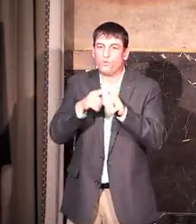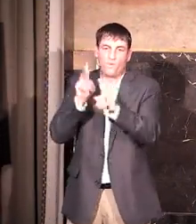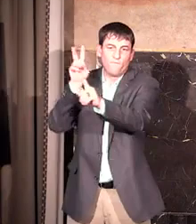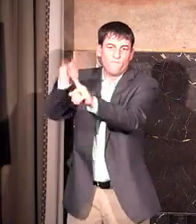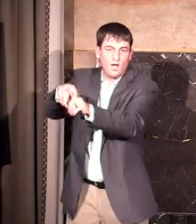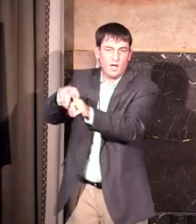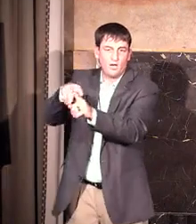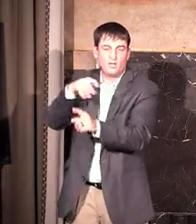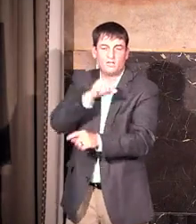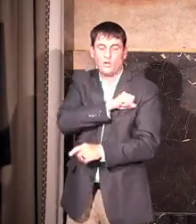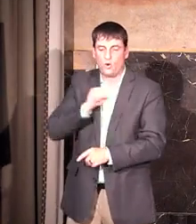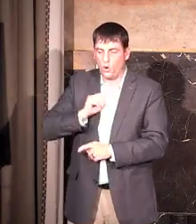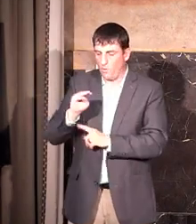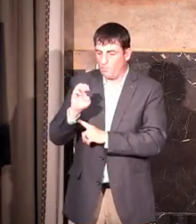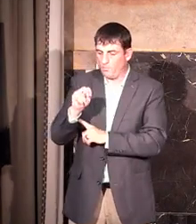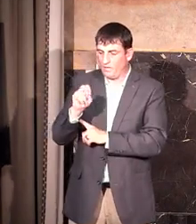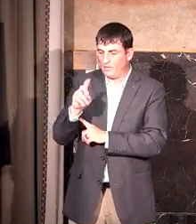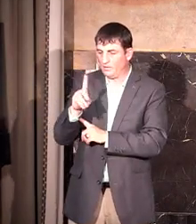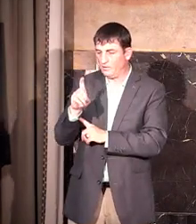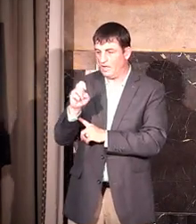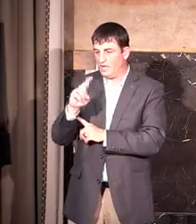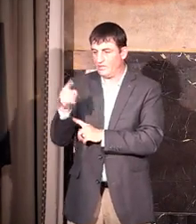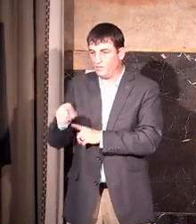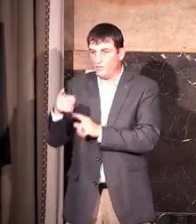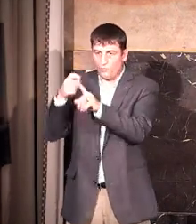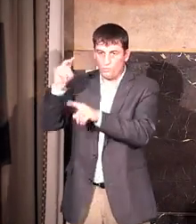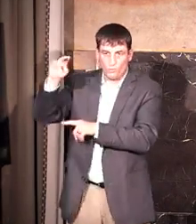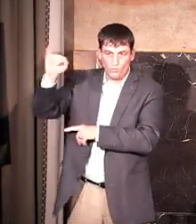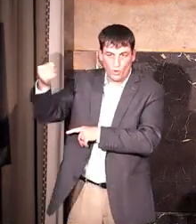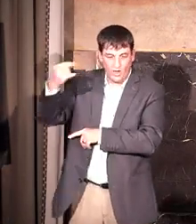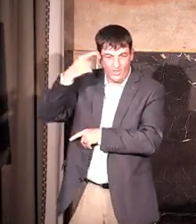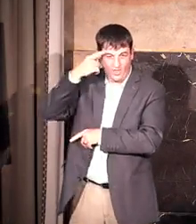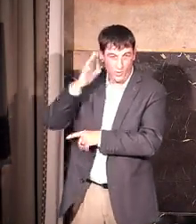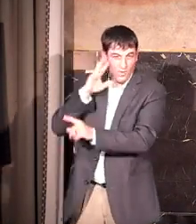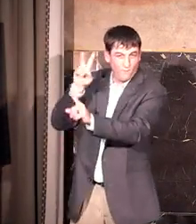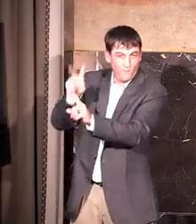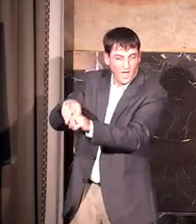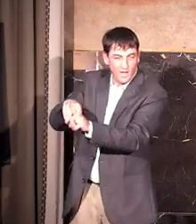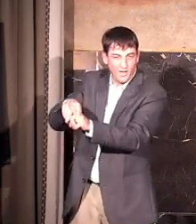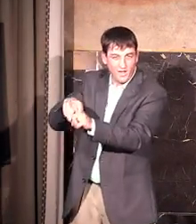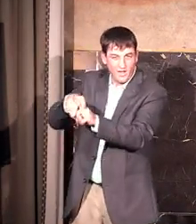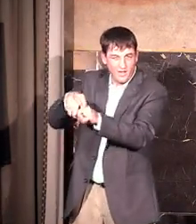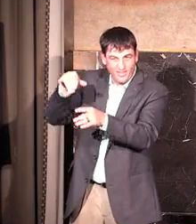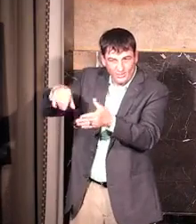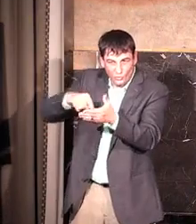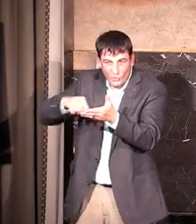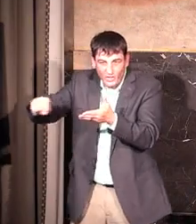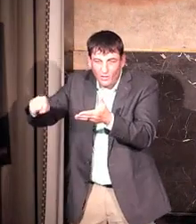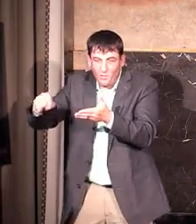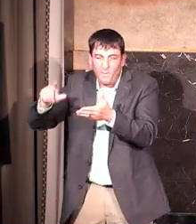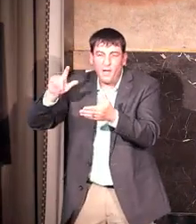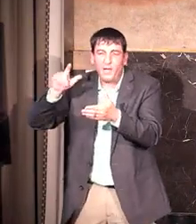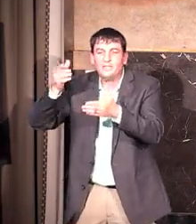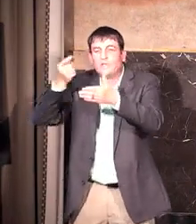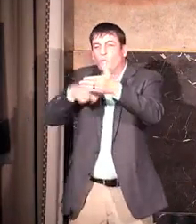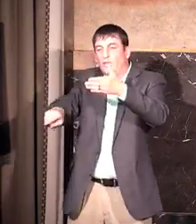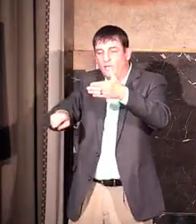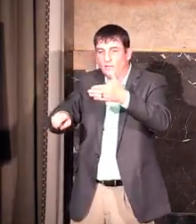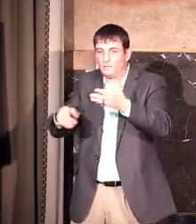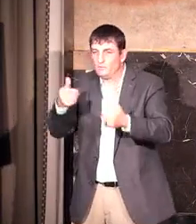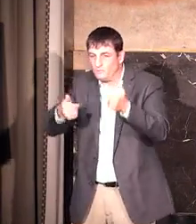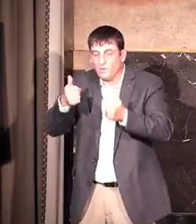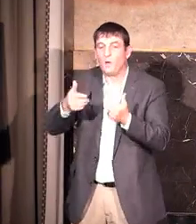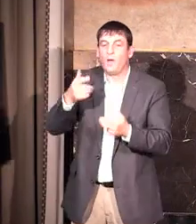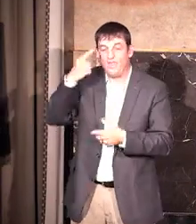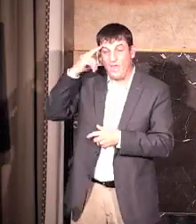of New Jersey. And I think he's going to file that bill either late this week or early next week. So I do think that would be